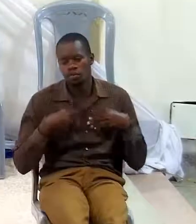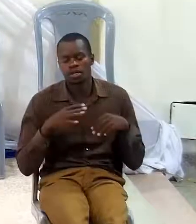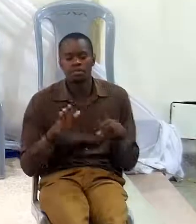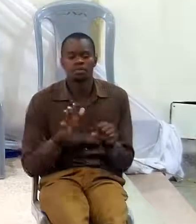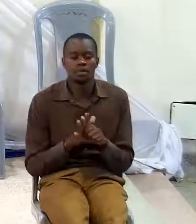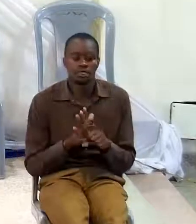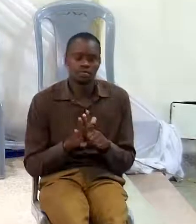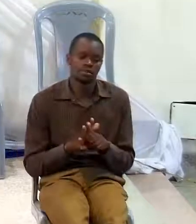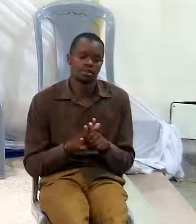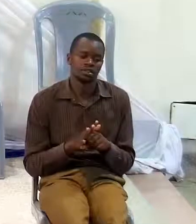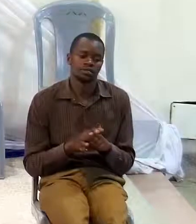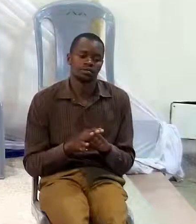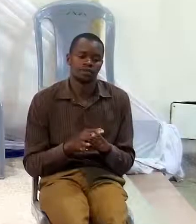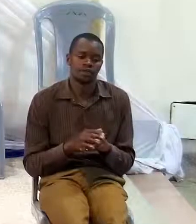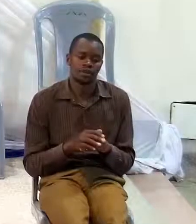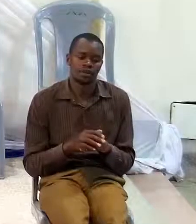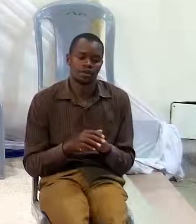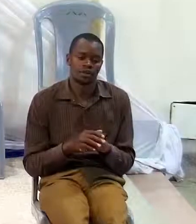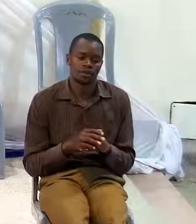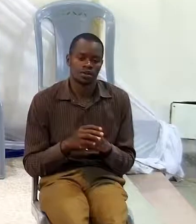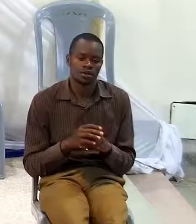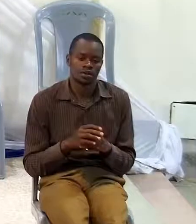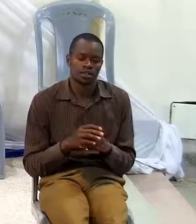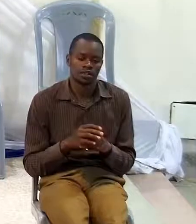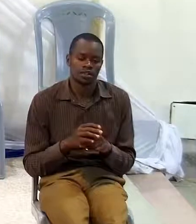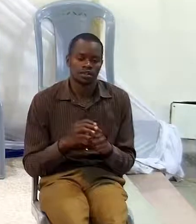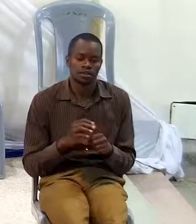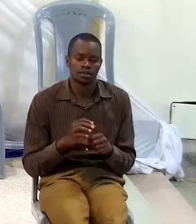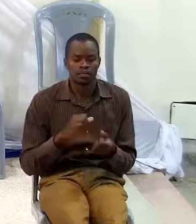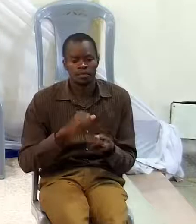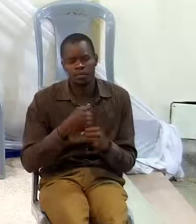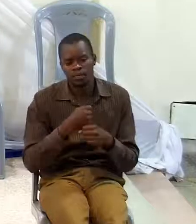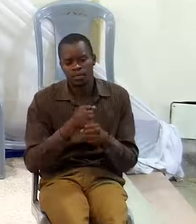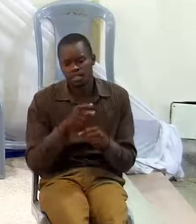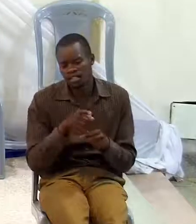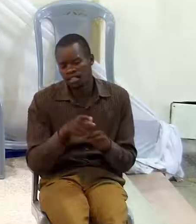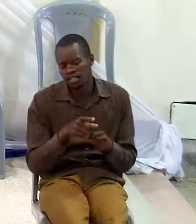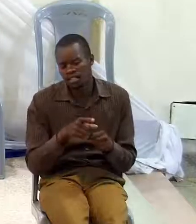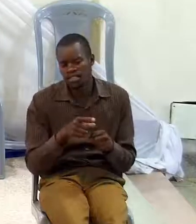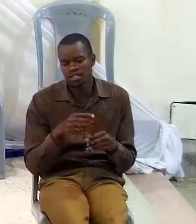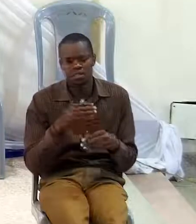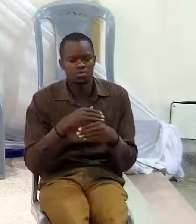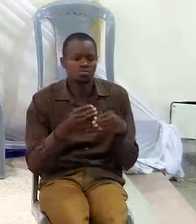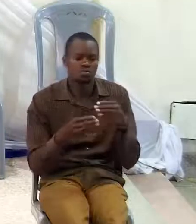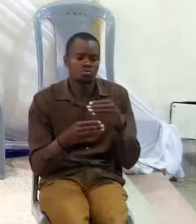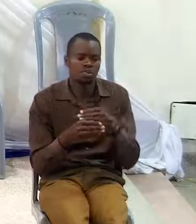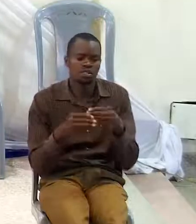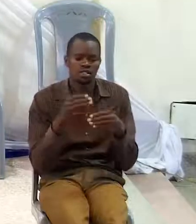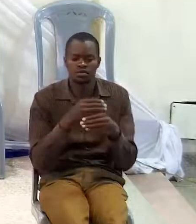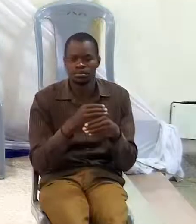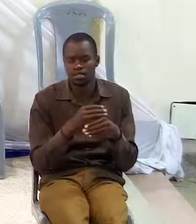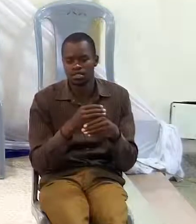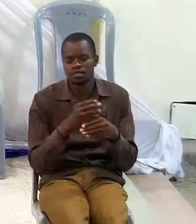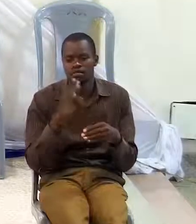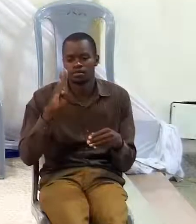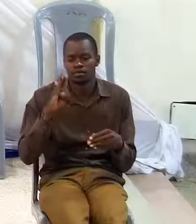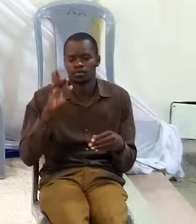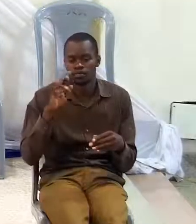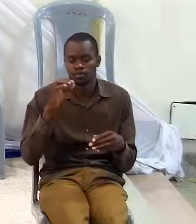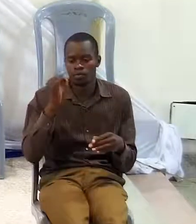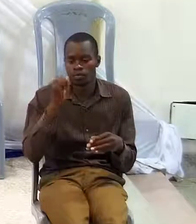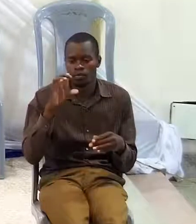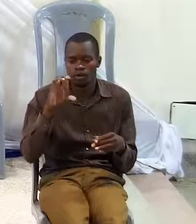these plaques, and with these plaques, the culprit or the at-risk organ is the